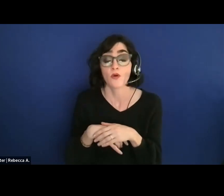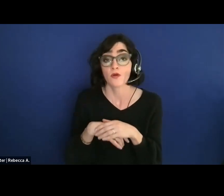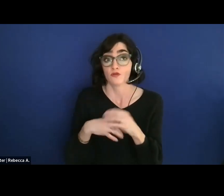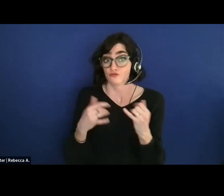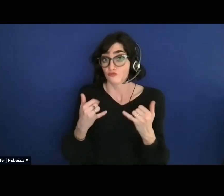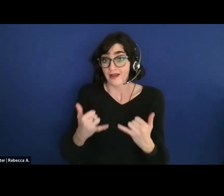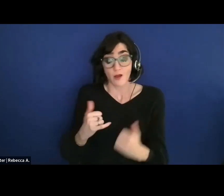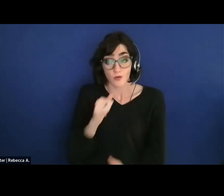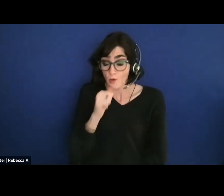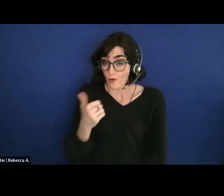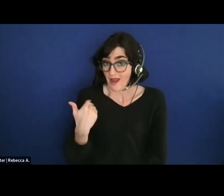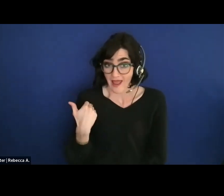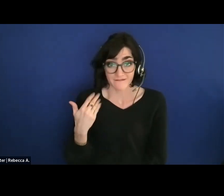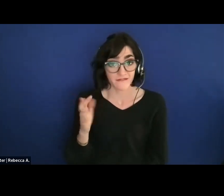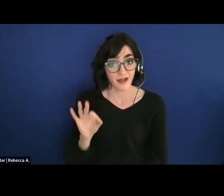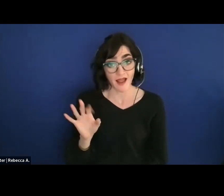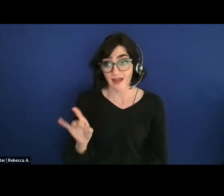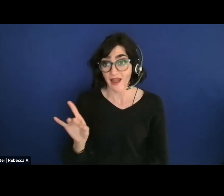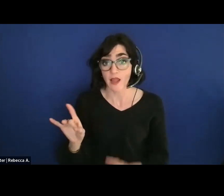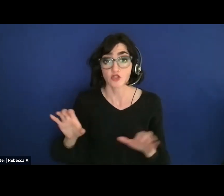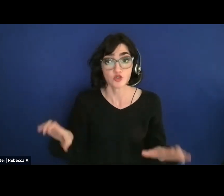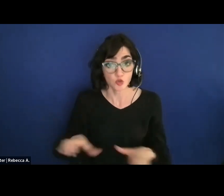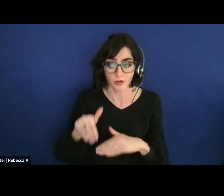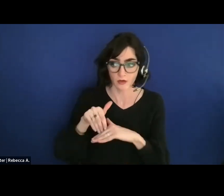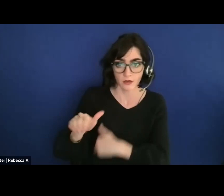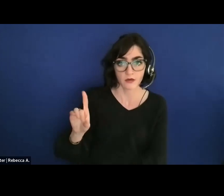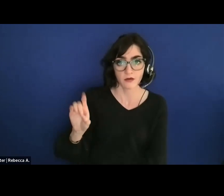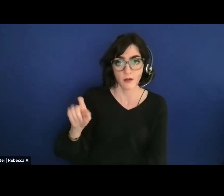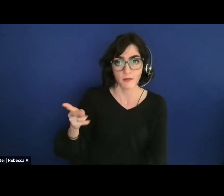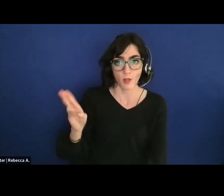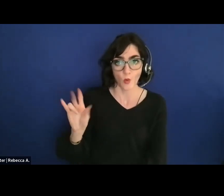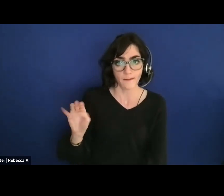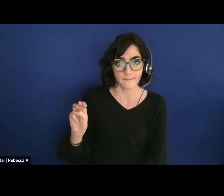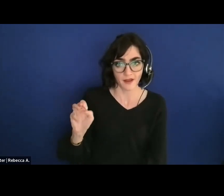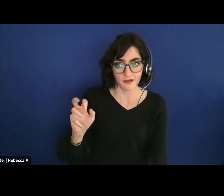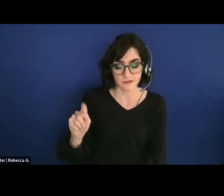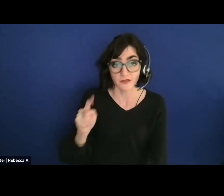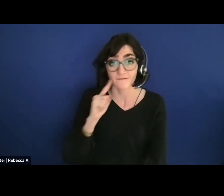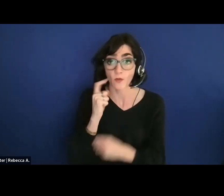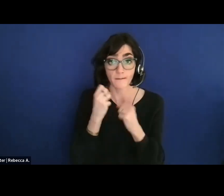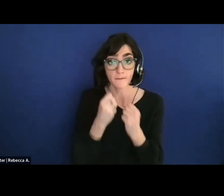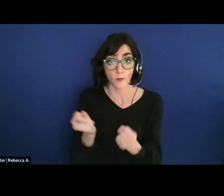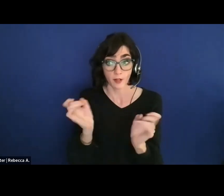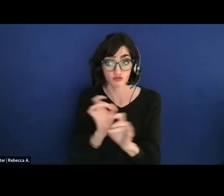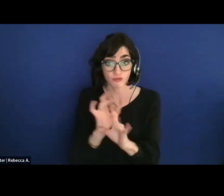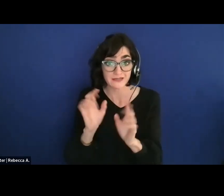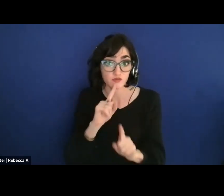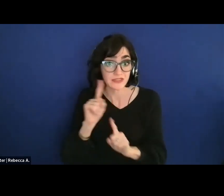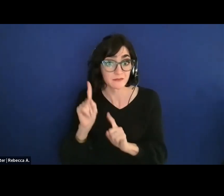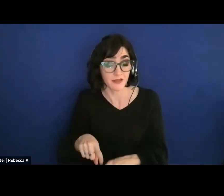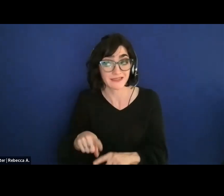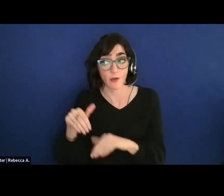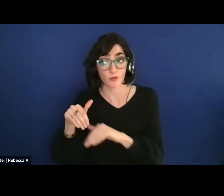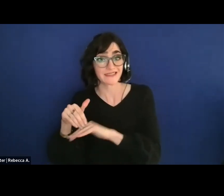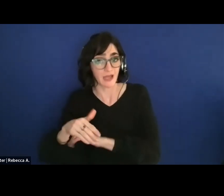now 988 doing deployment of those mobile crisis responses that were being deployed out of